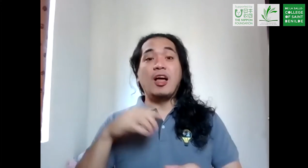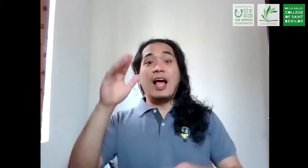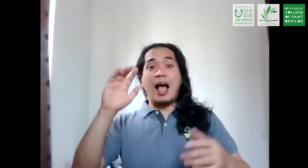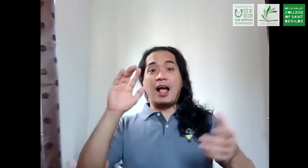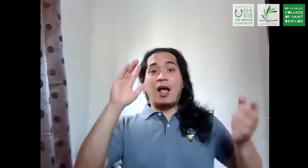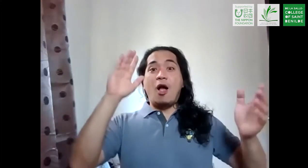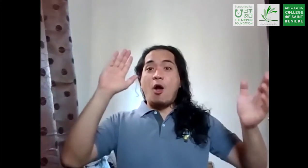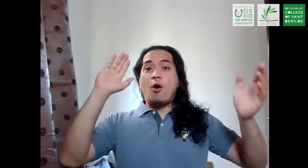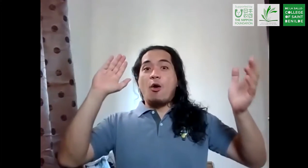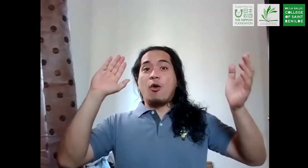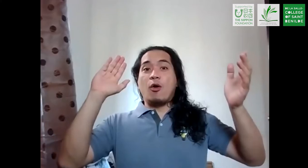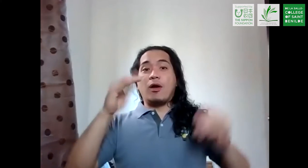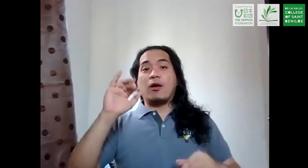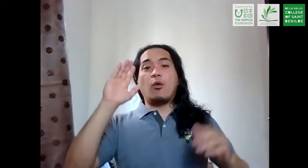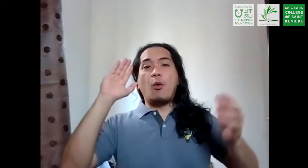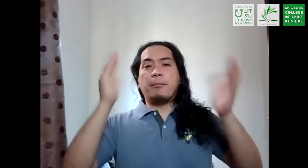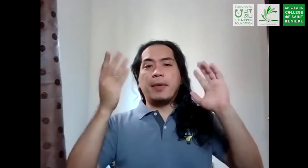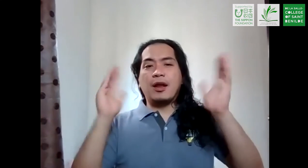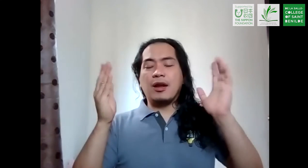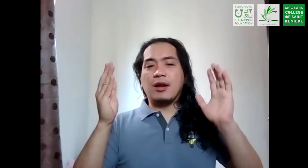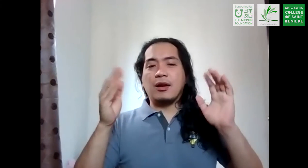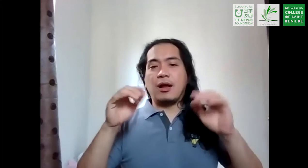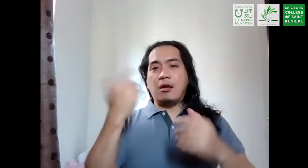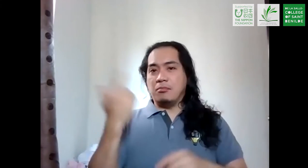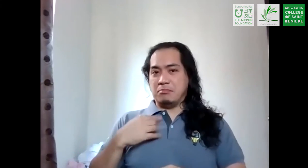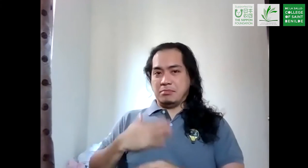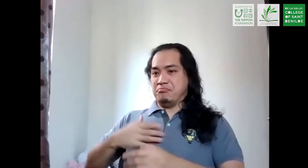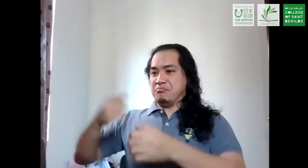also 1/2, but also to indicate bigger